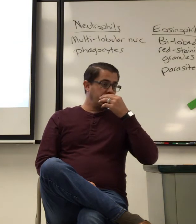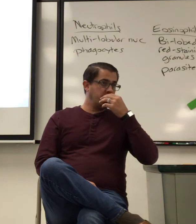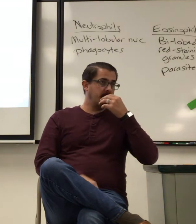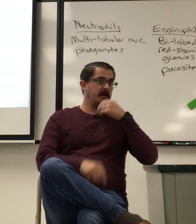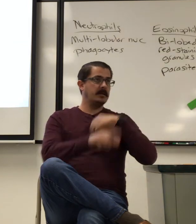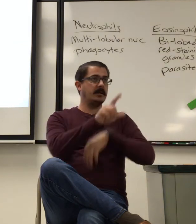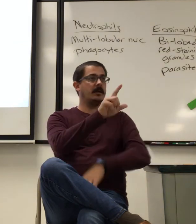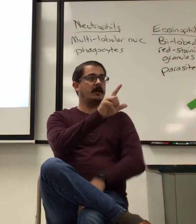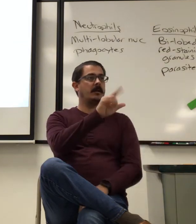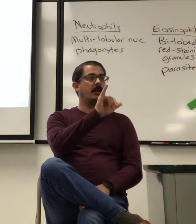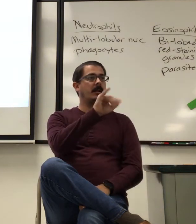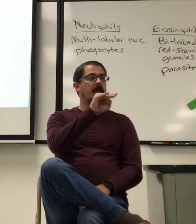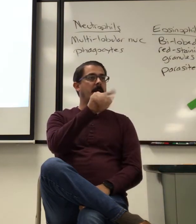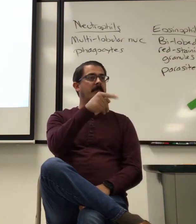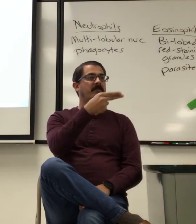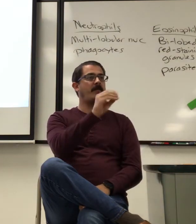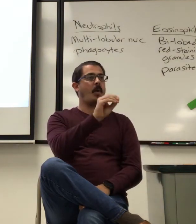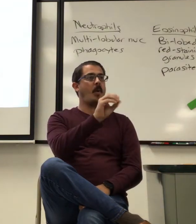Lymphocytes.